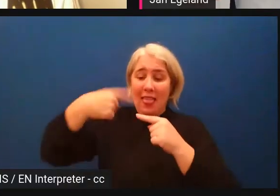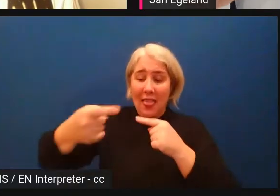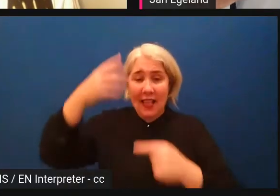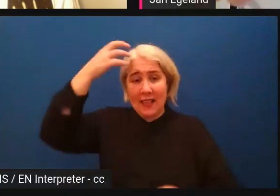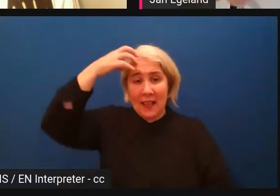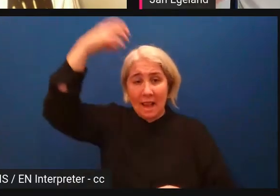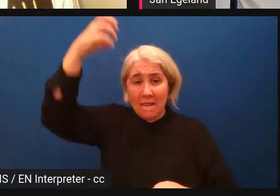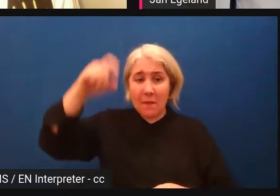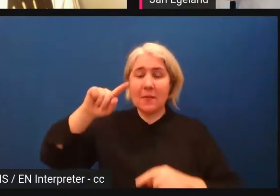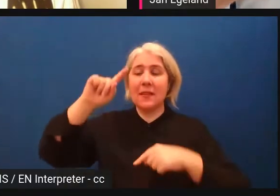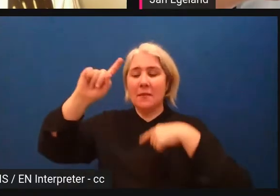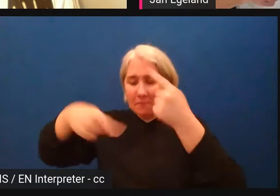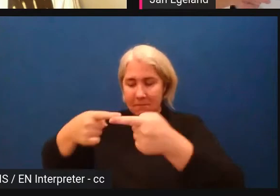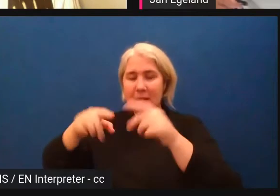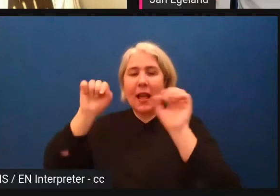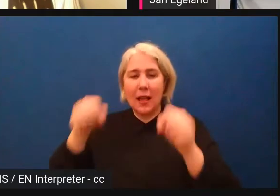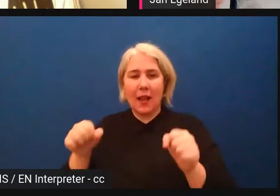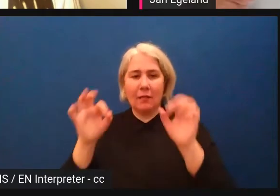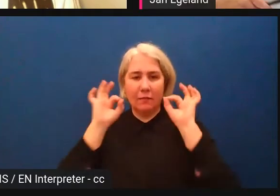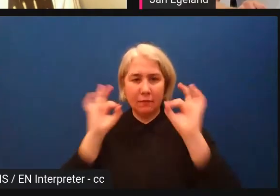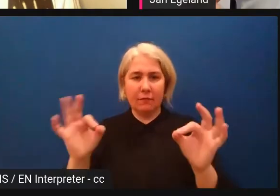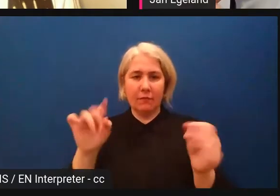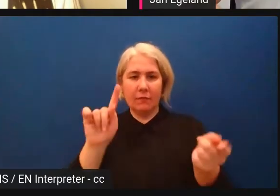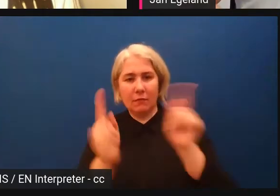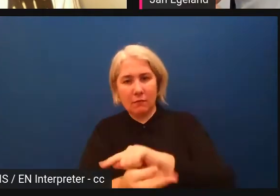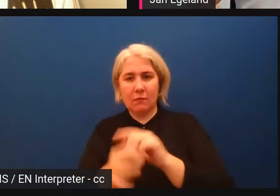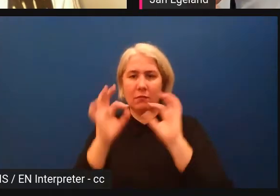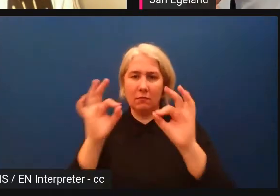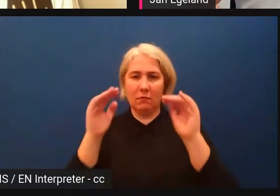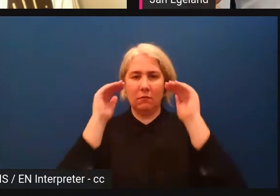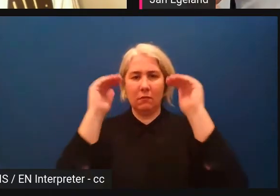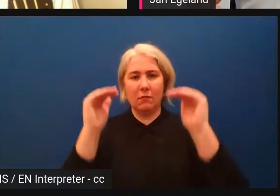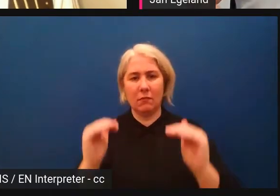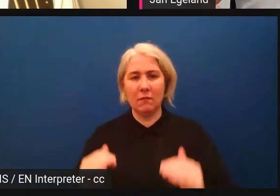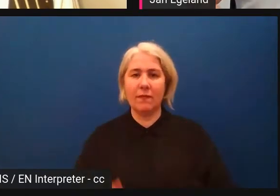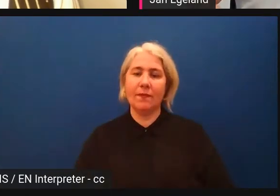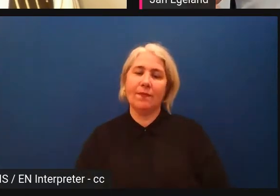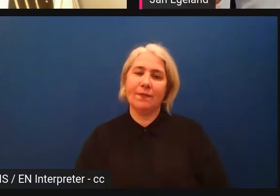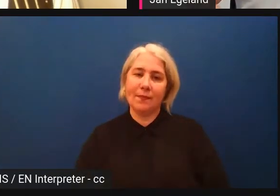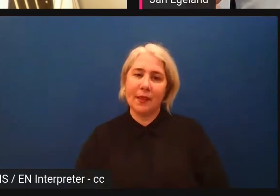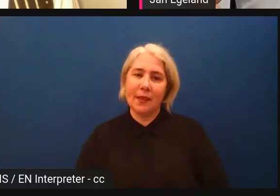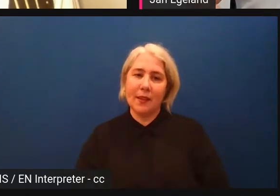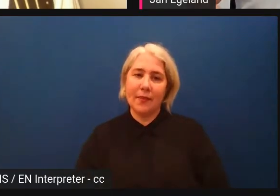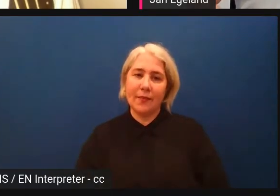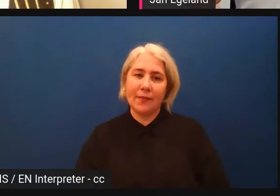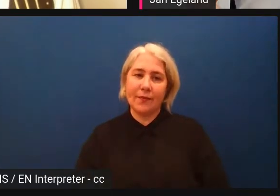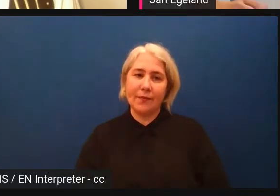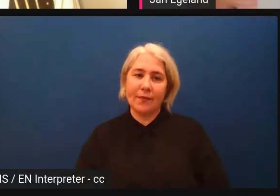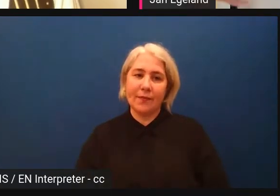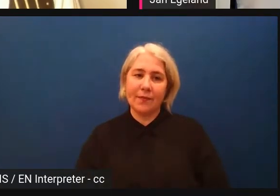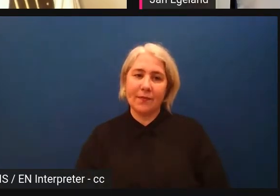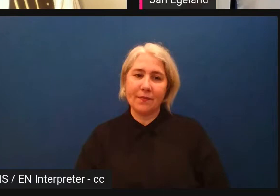is one thing we need to be discussing. If we basically